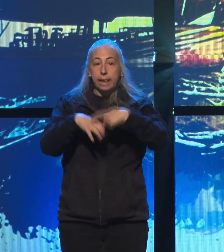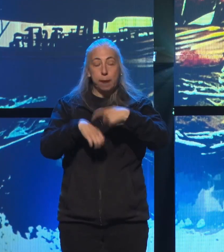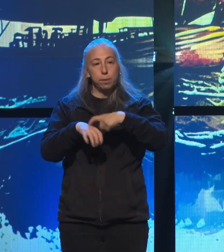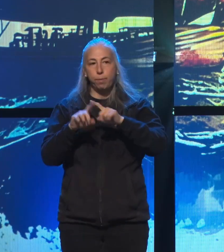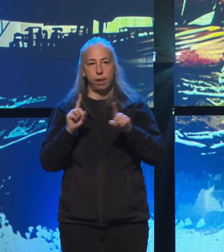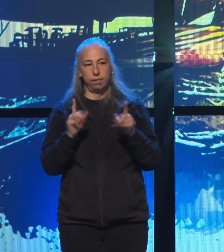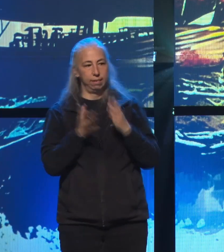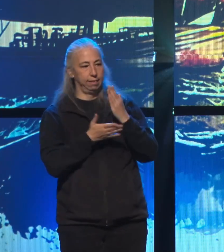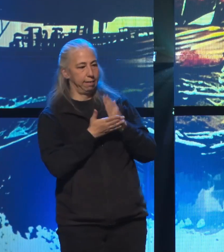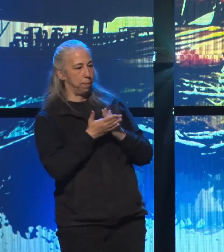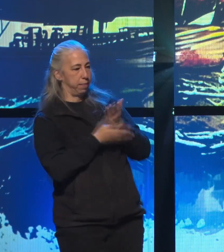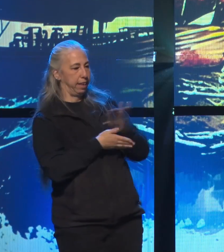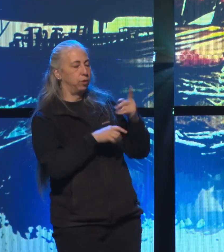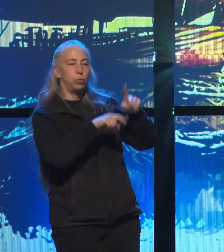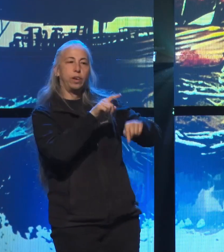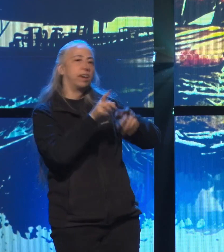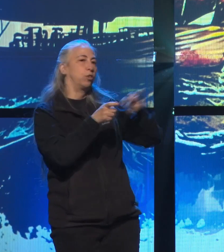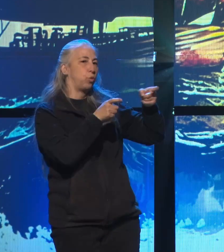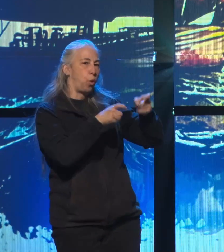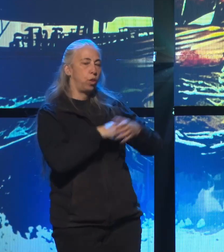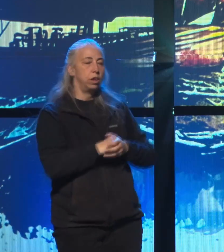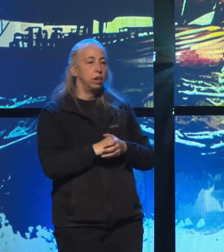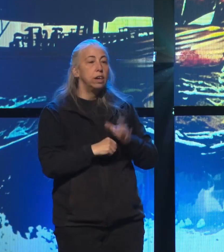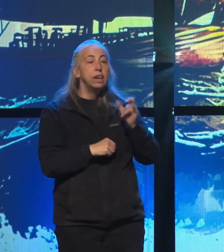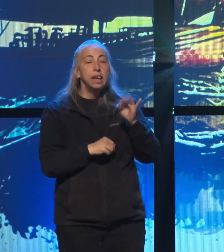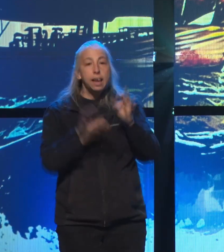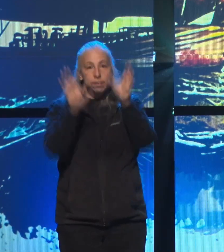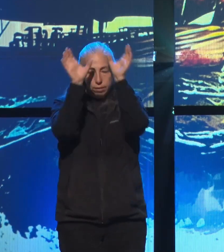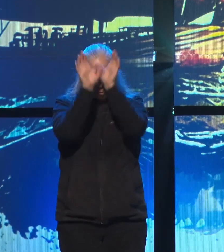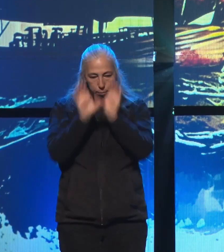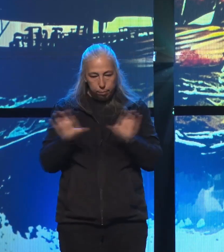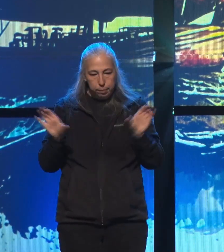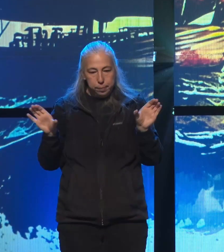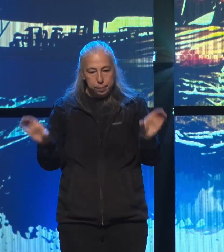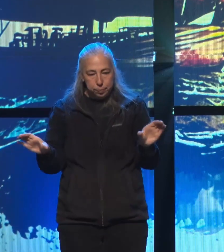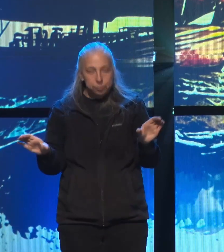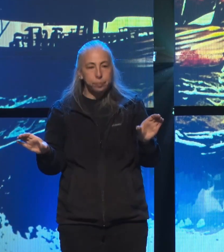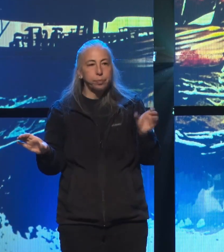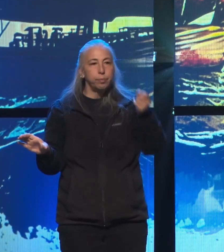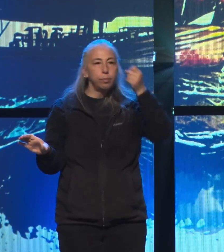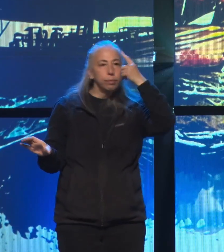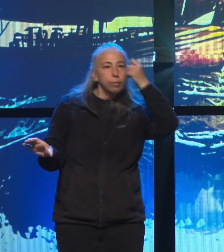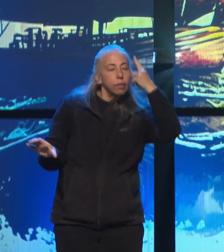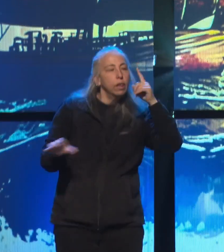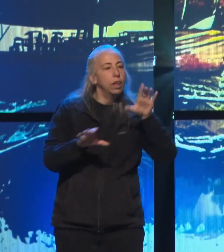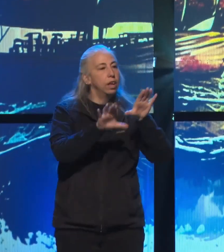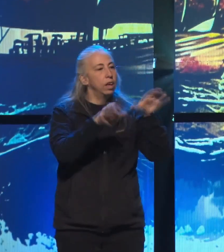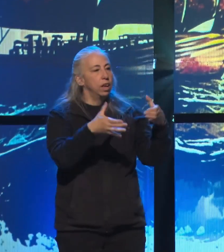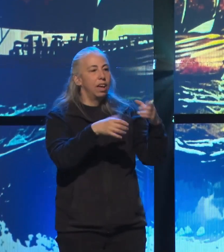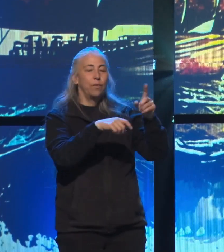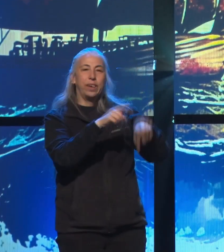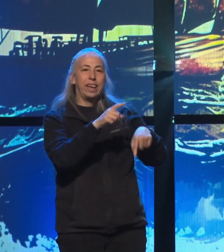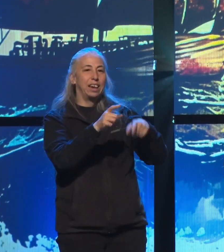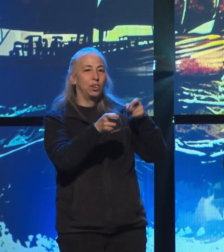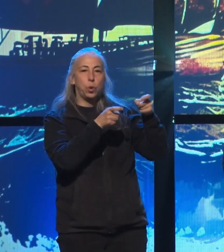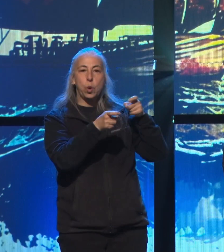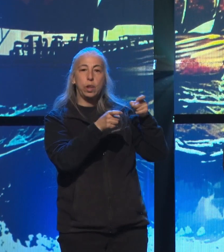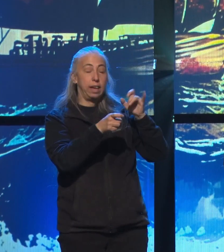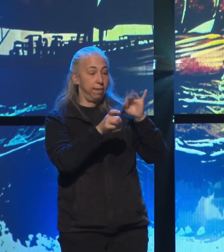recognize the stuff that we don't have control over, we tend to ruminate and put all that energy on the stuff that we can't really